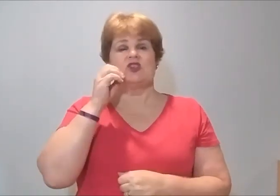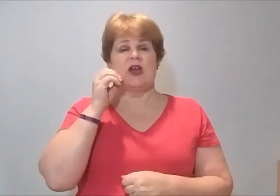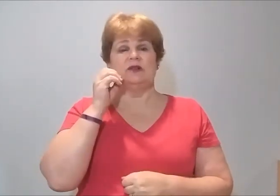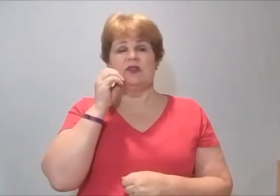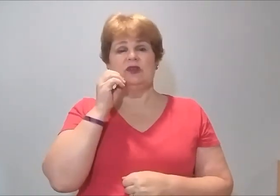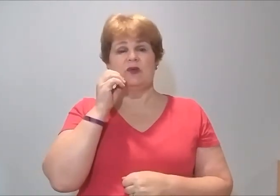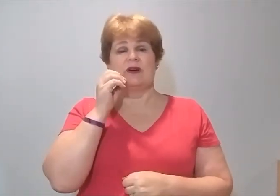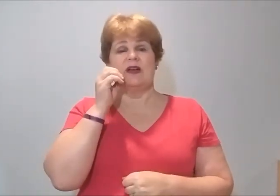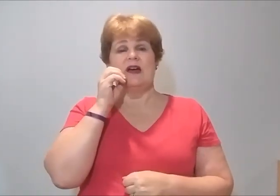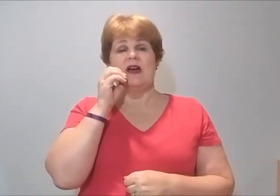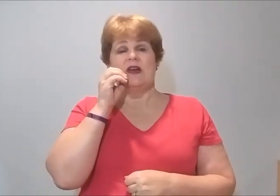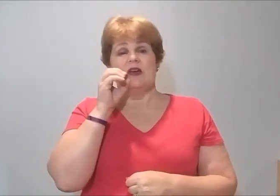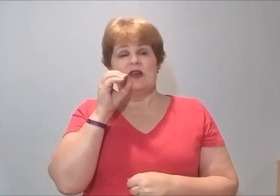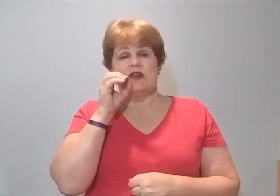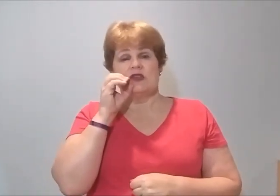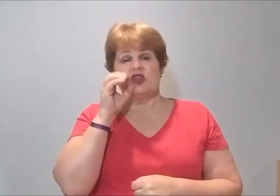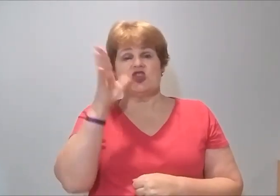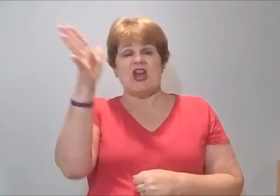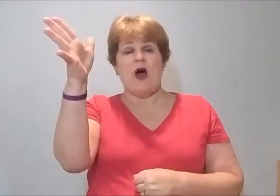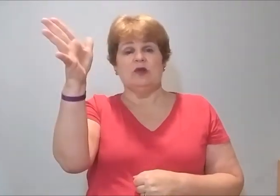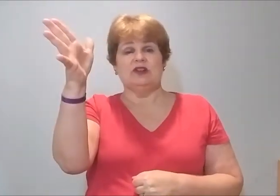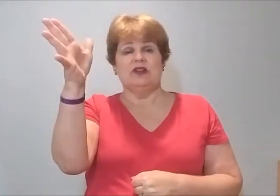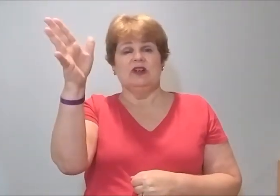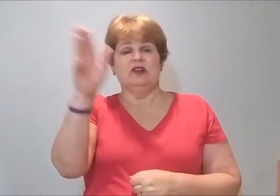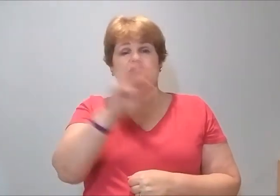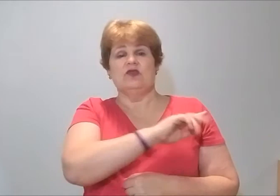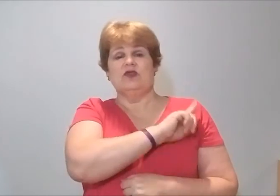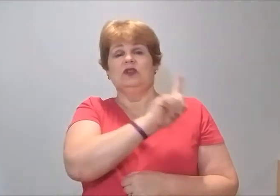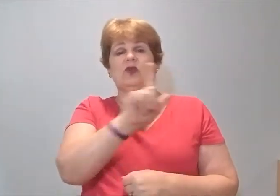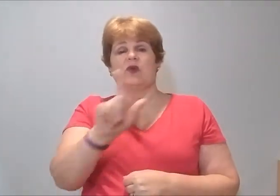Shout to the Lord. Shout to the Lord,